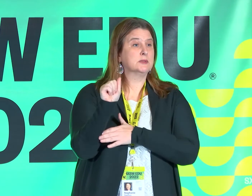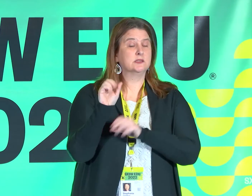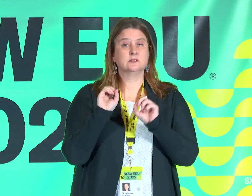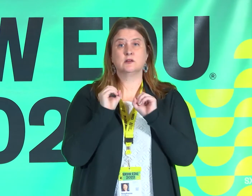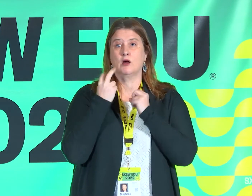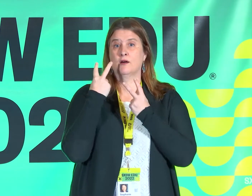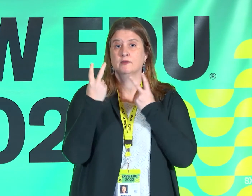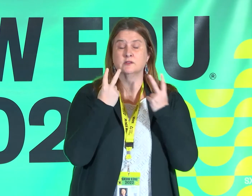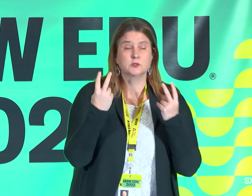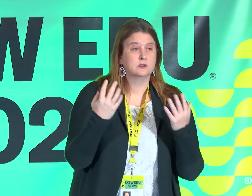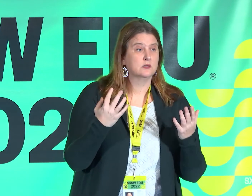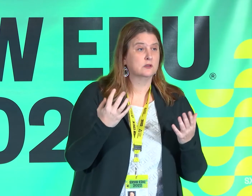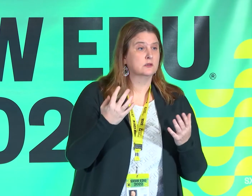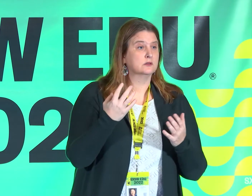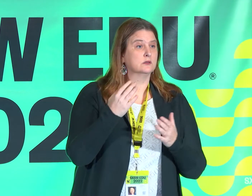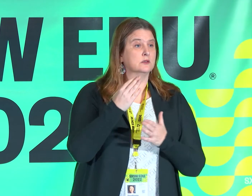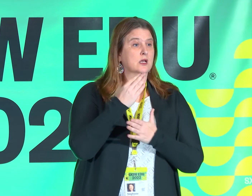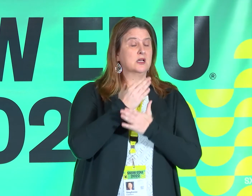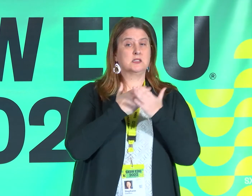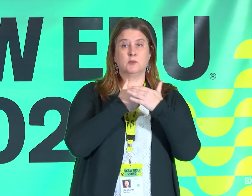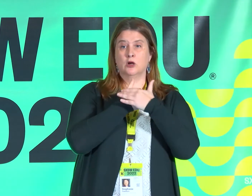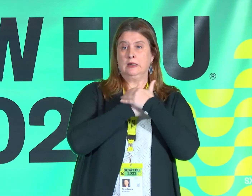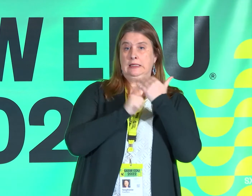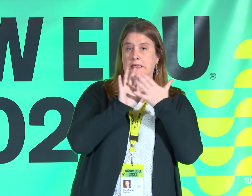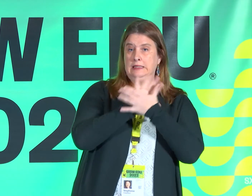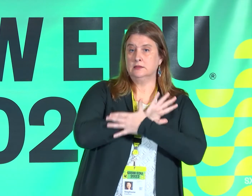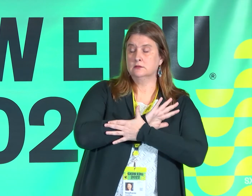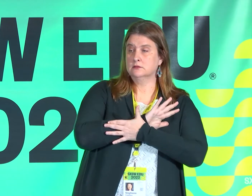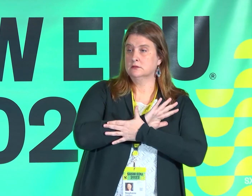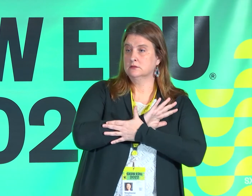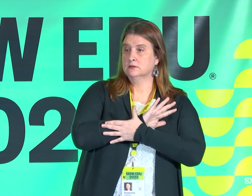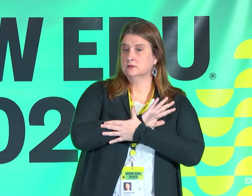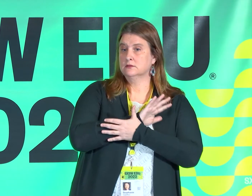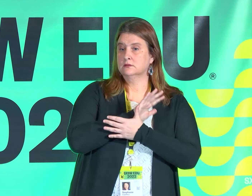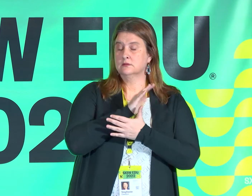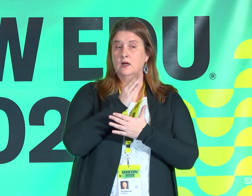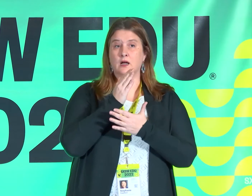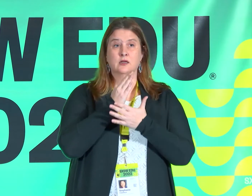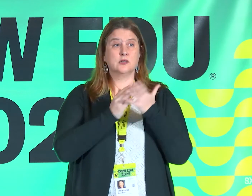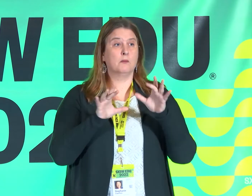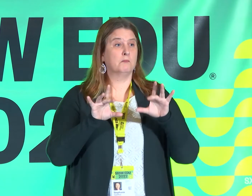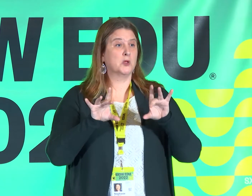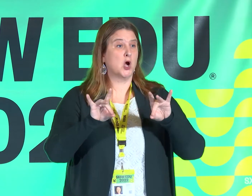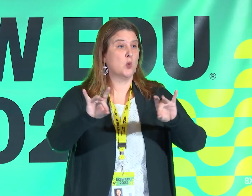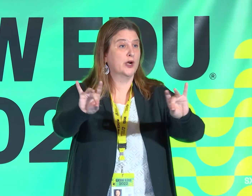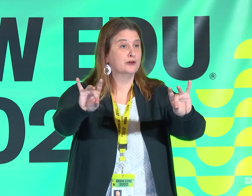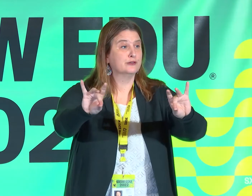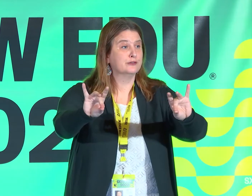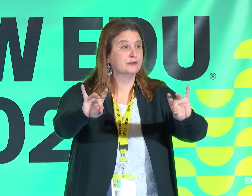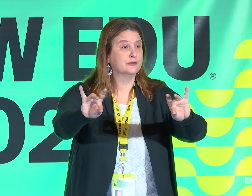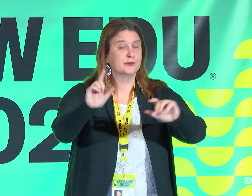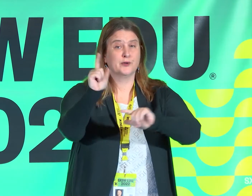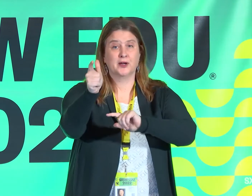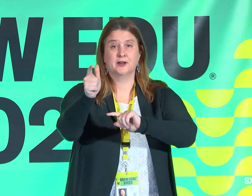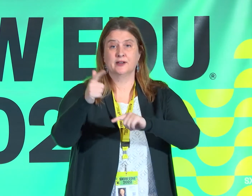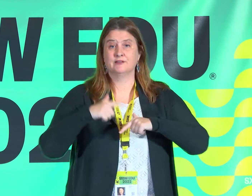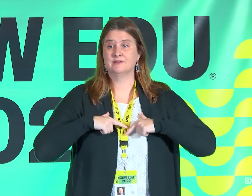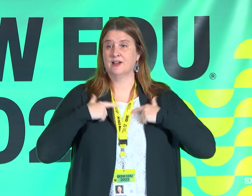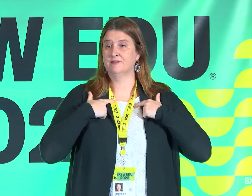Some disabilities are visible, some are hidden or invisible. Some are acquired, and they